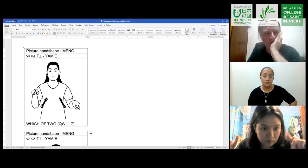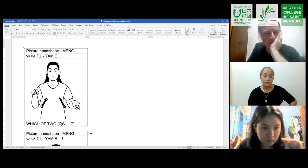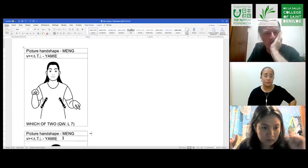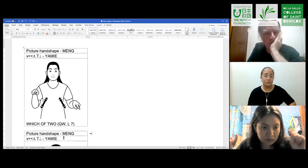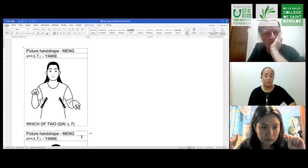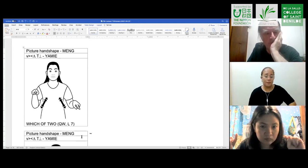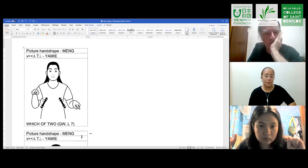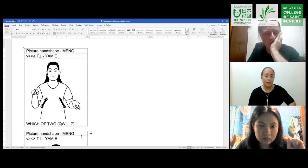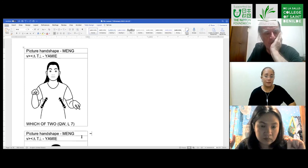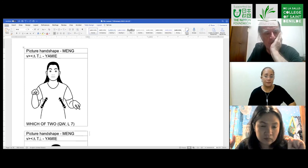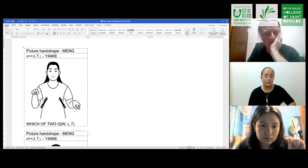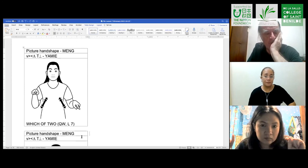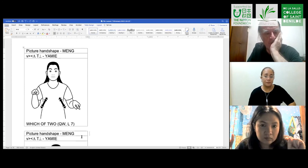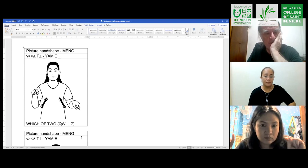Which of two?